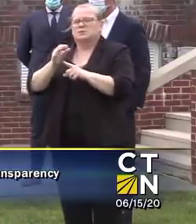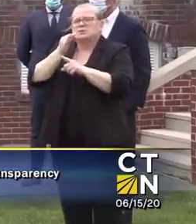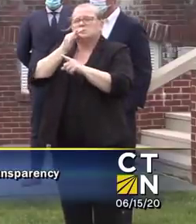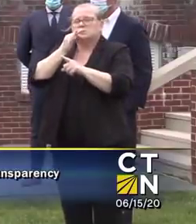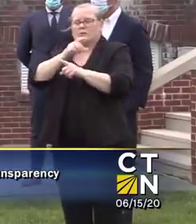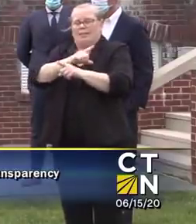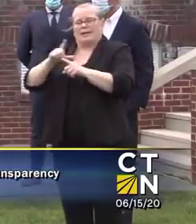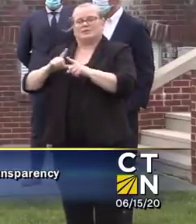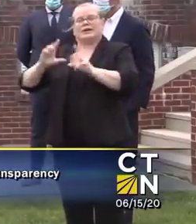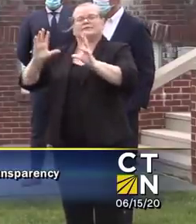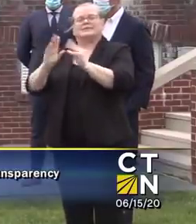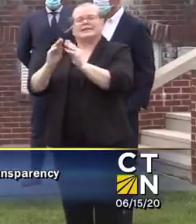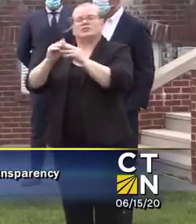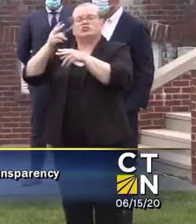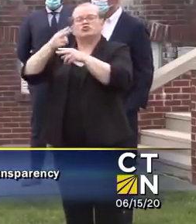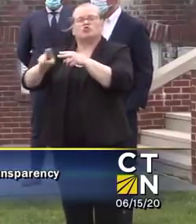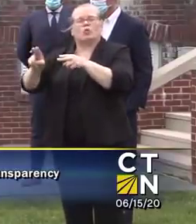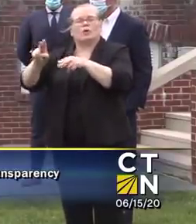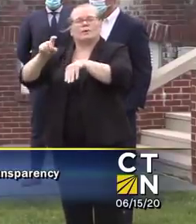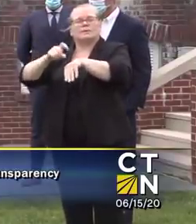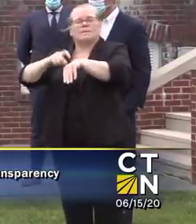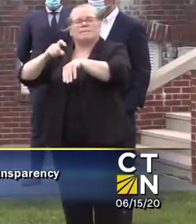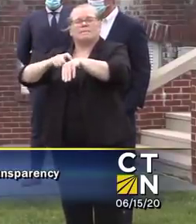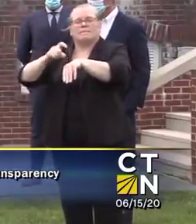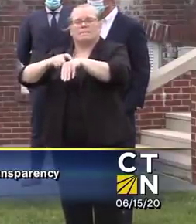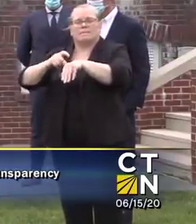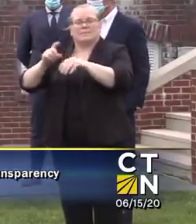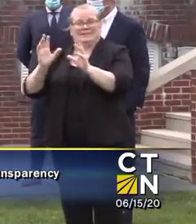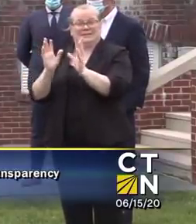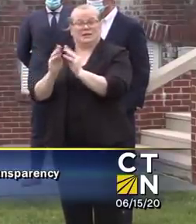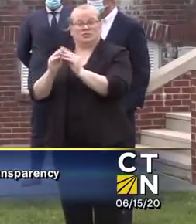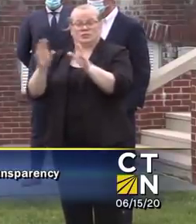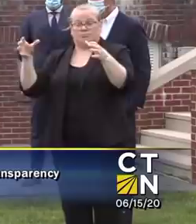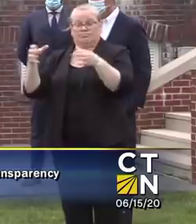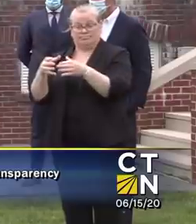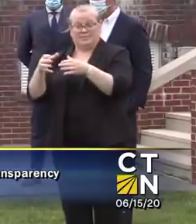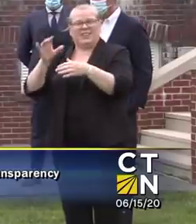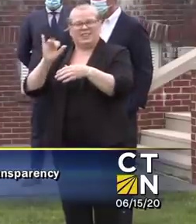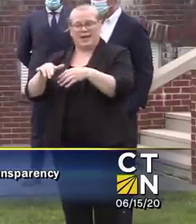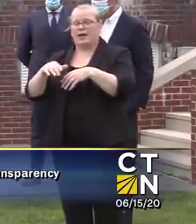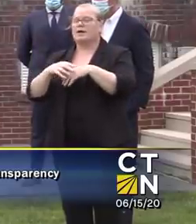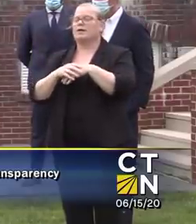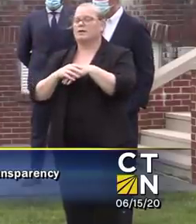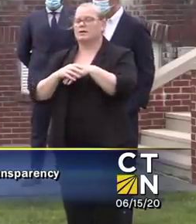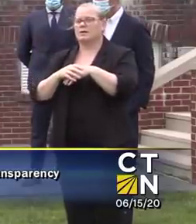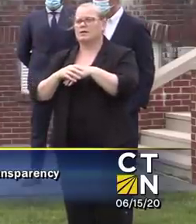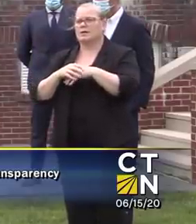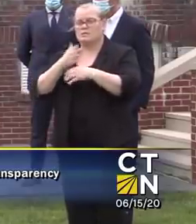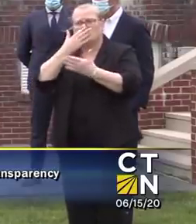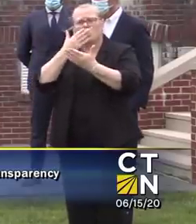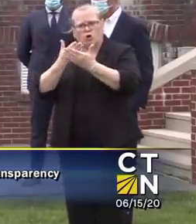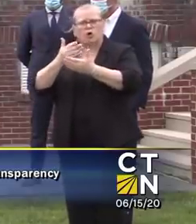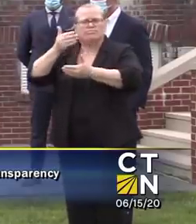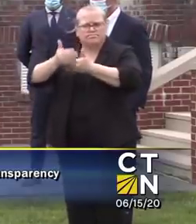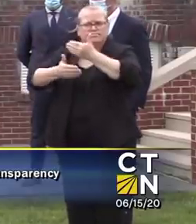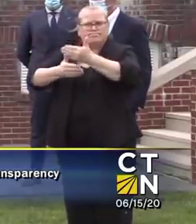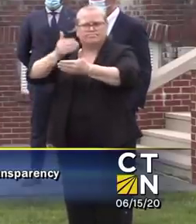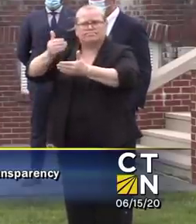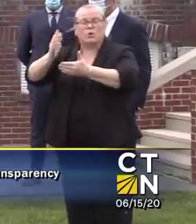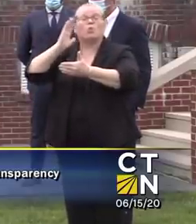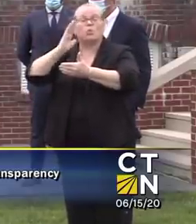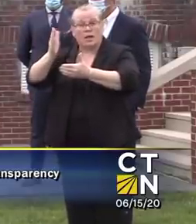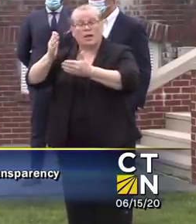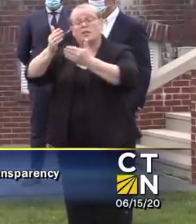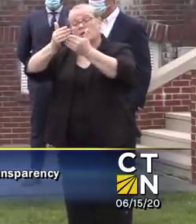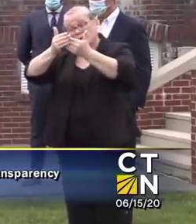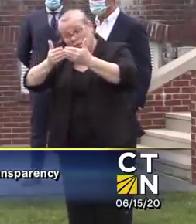that we take these steps. What happens after that? I think we can. It's a work in progress. It's something that we